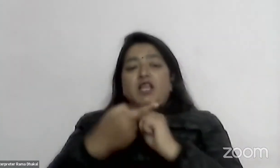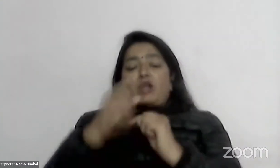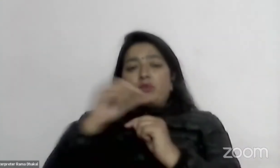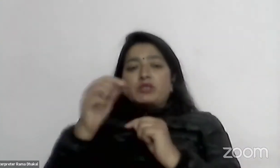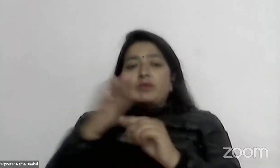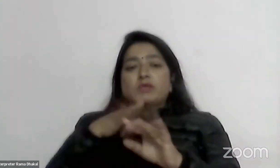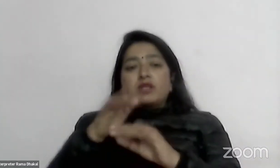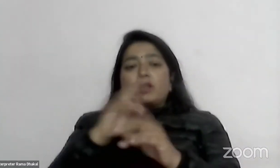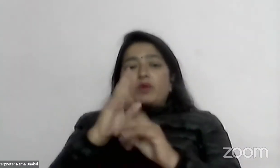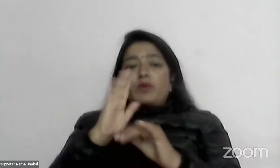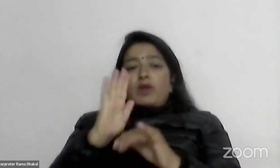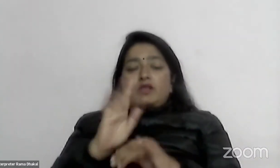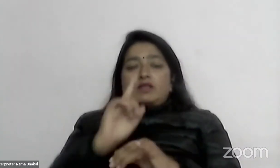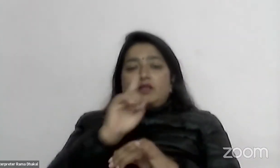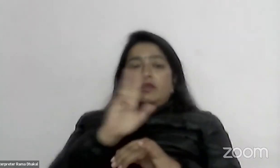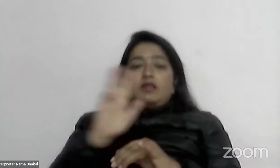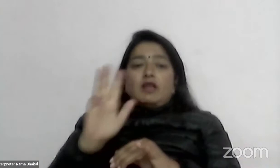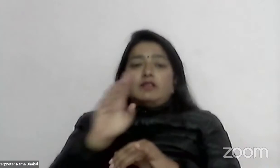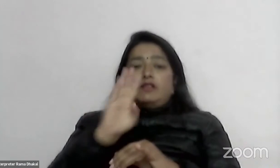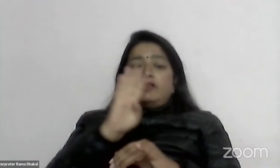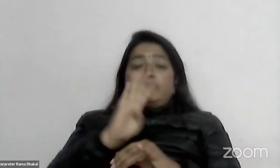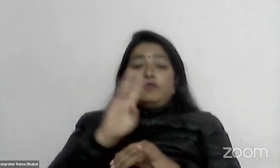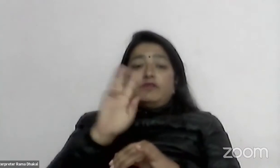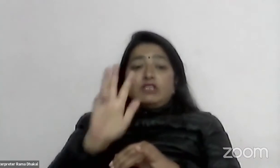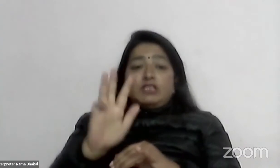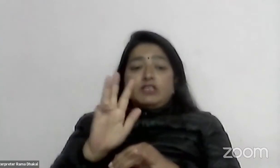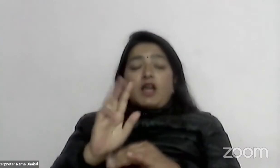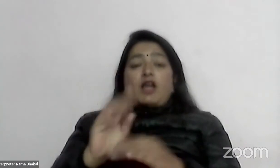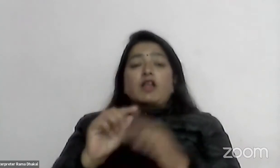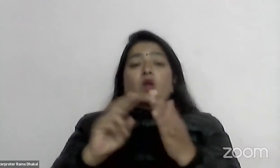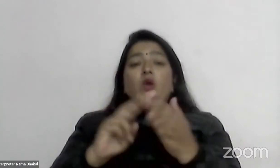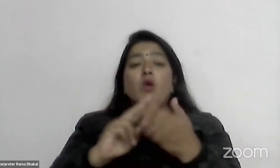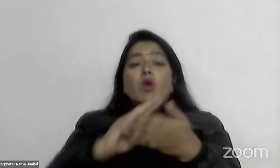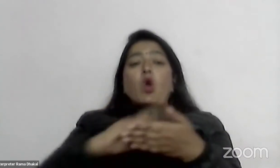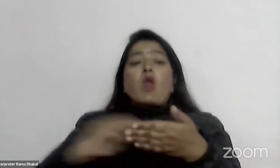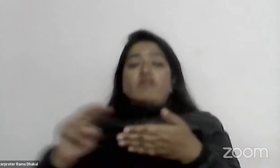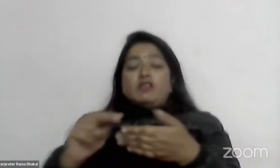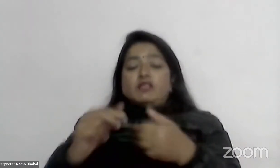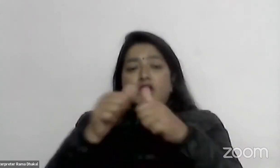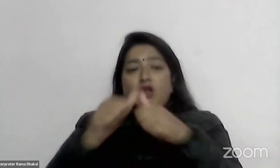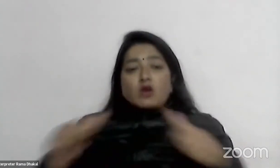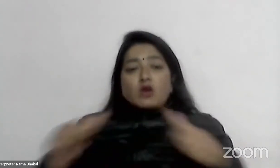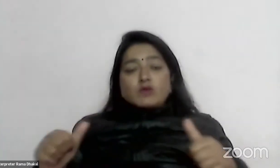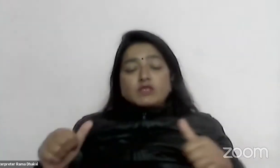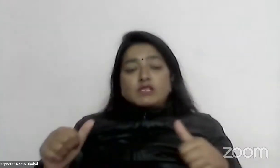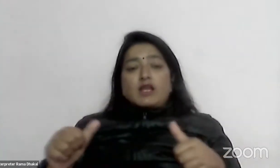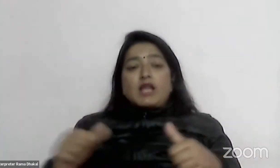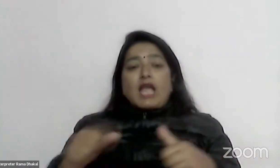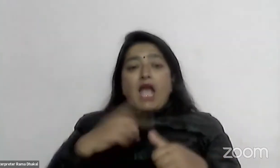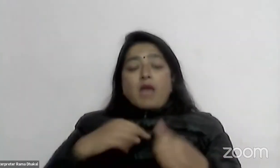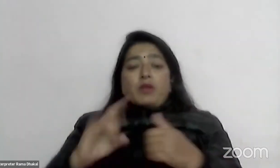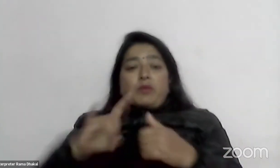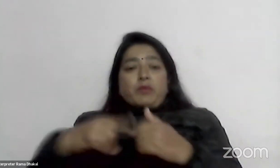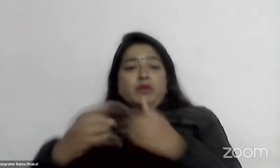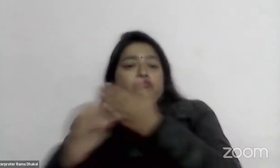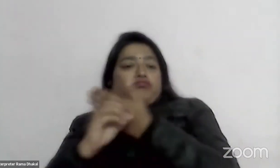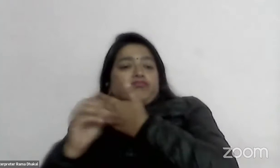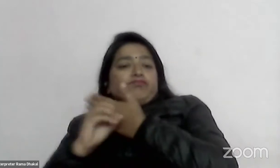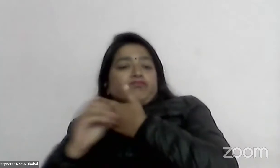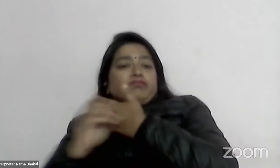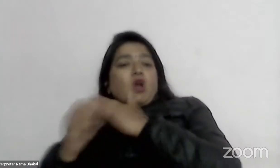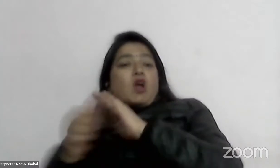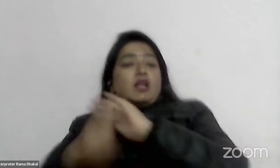to the 1949 convention, you know, certainly made me feel that we were going backwards rather than going